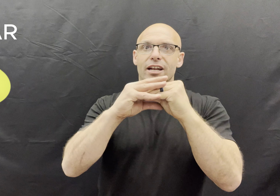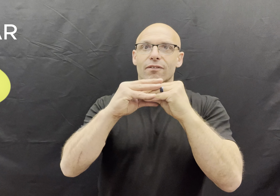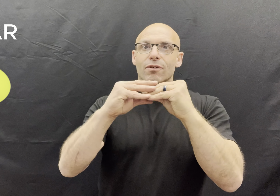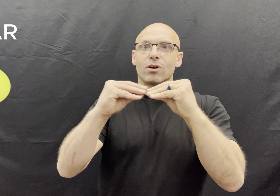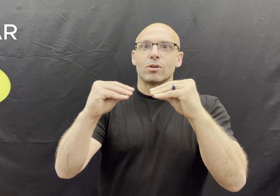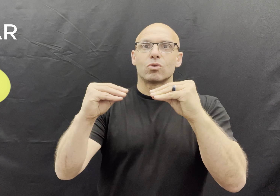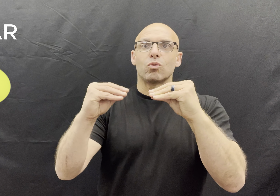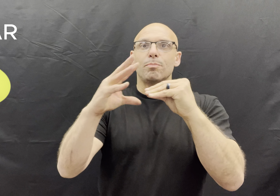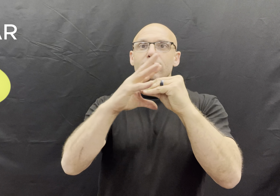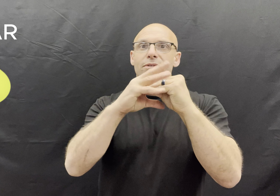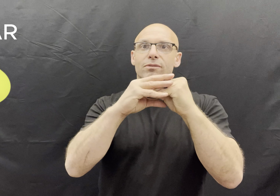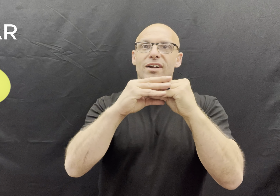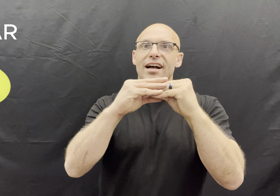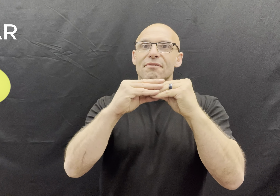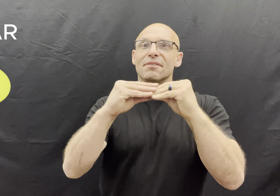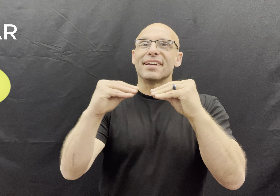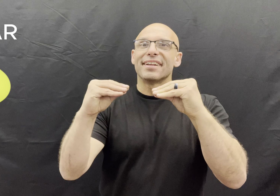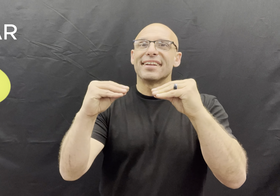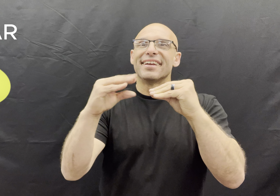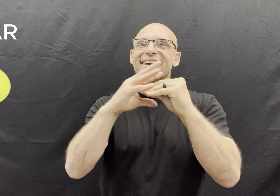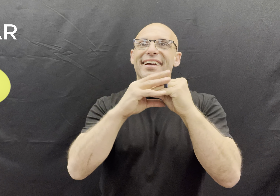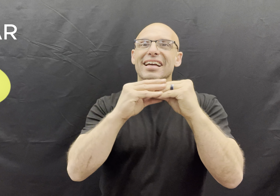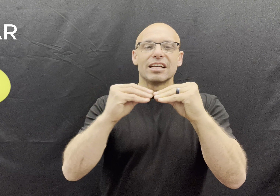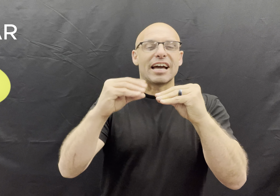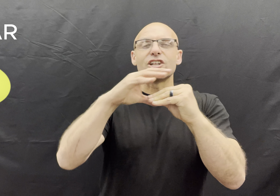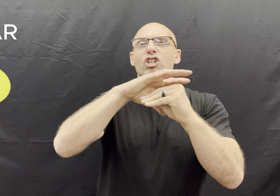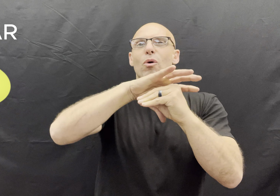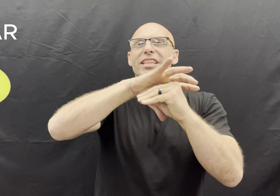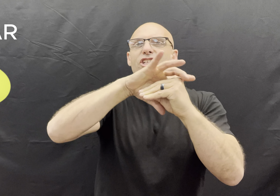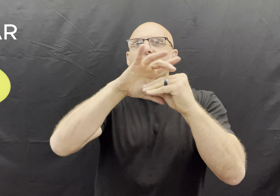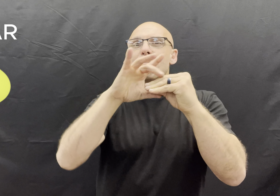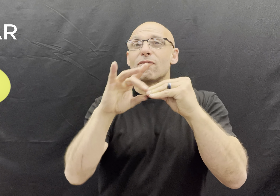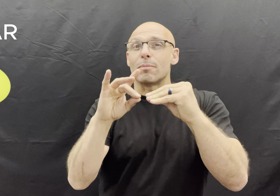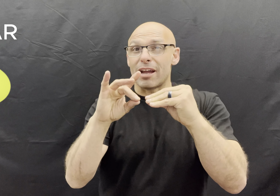of swoop right off of it. Kind of showing the shape of the pear.